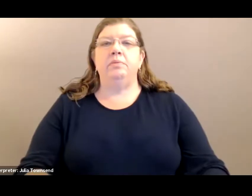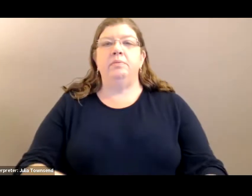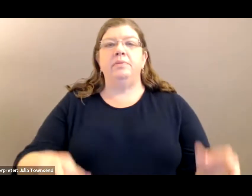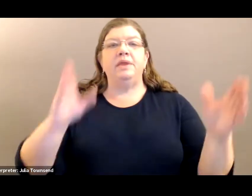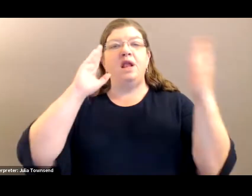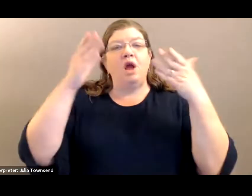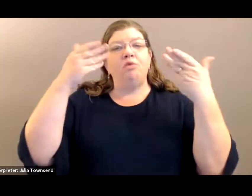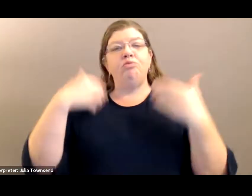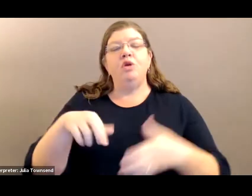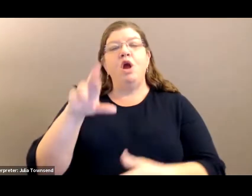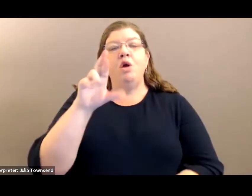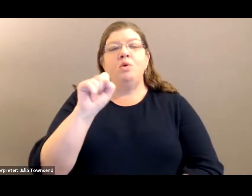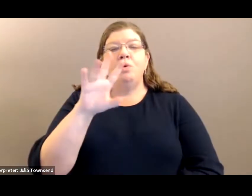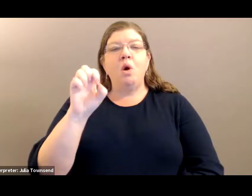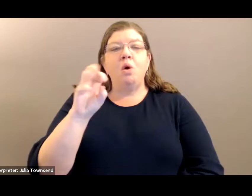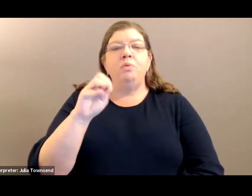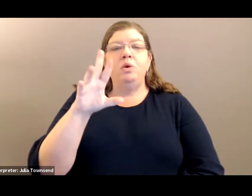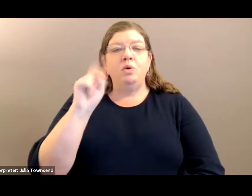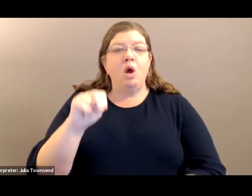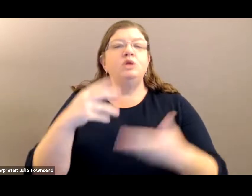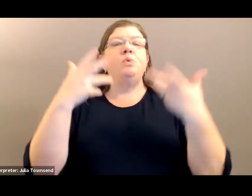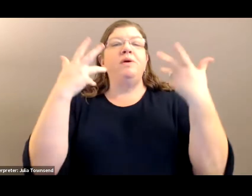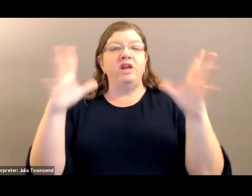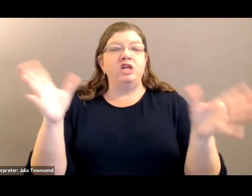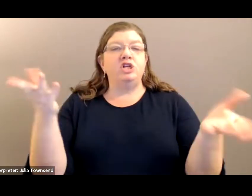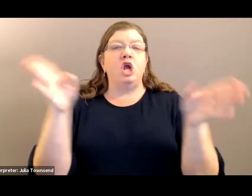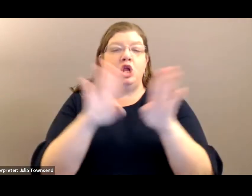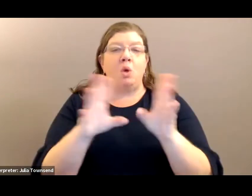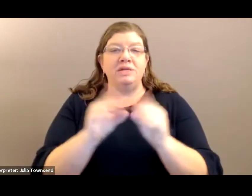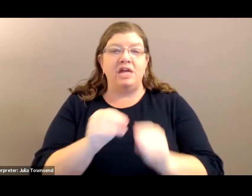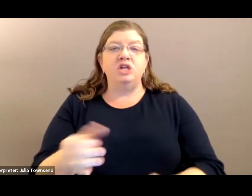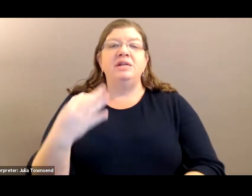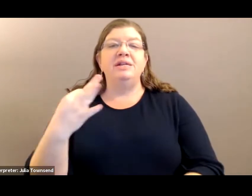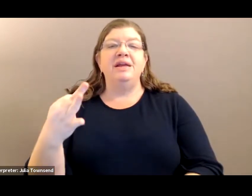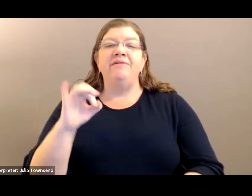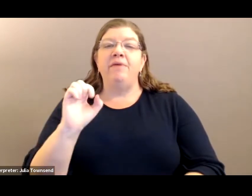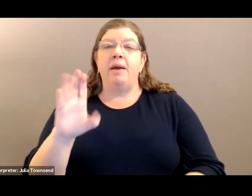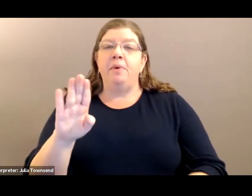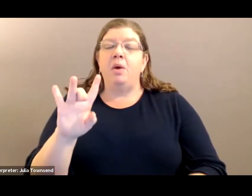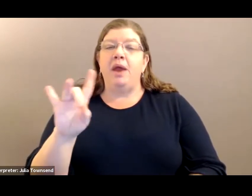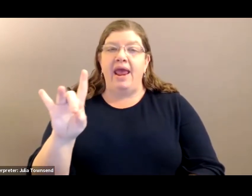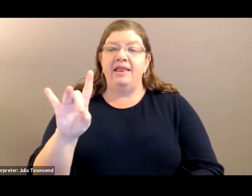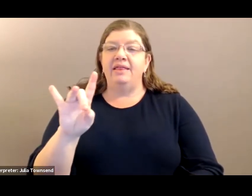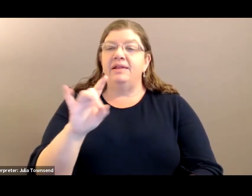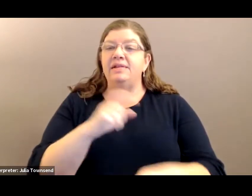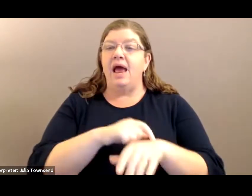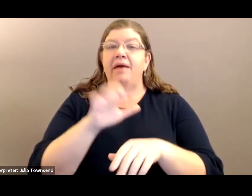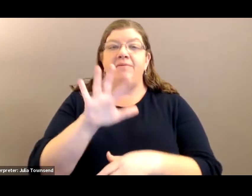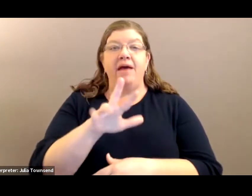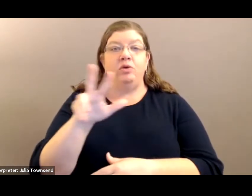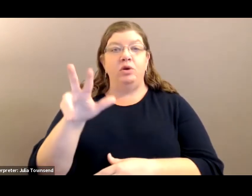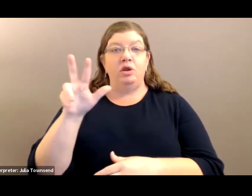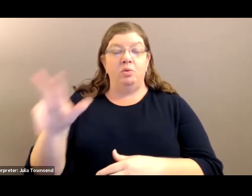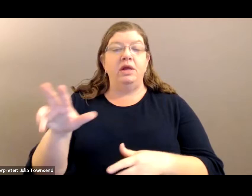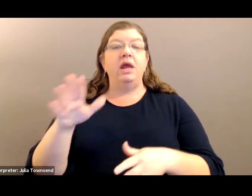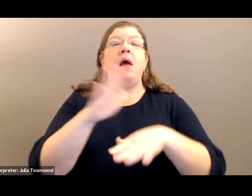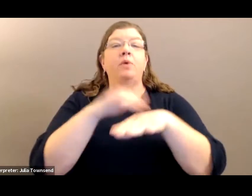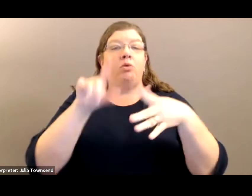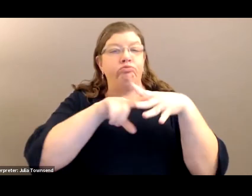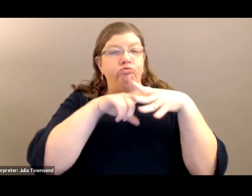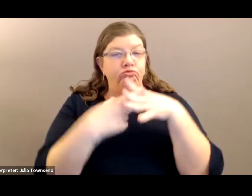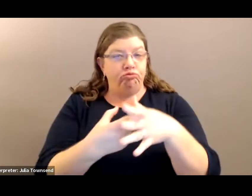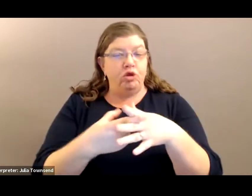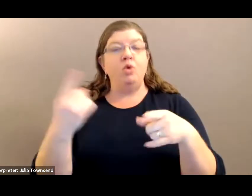have concluded closed session this evening. It is February 8th at 5:33, and I'm calling to order